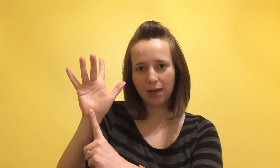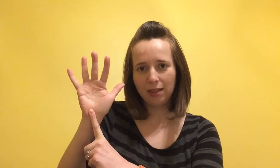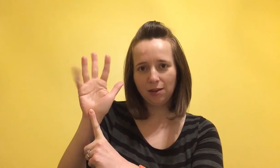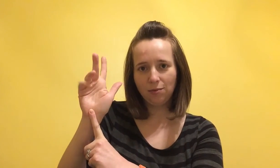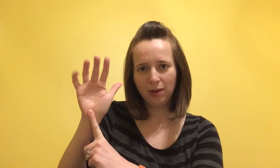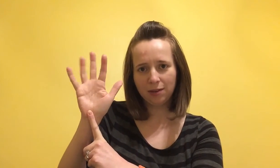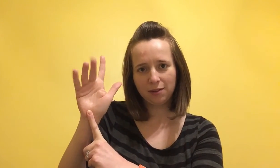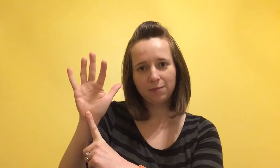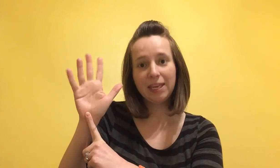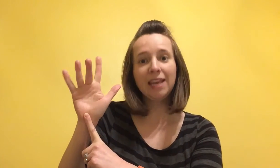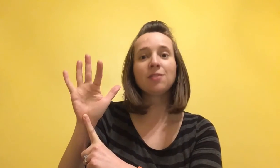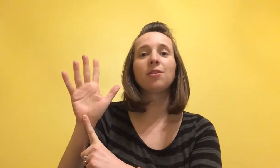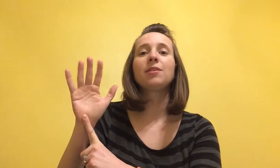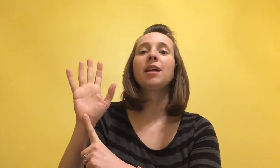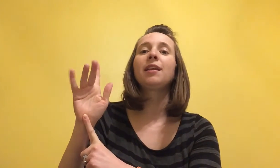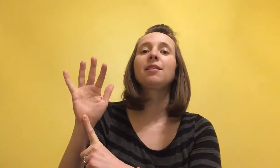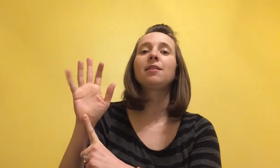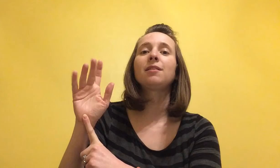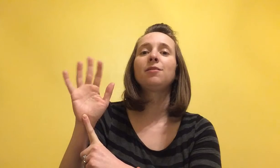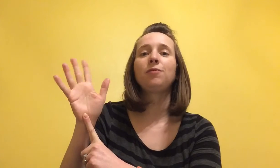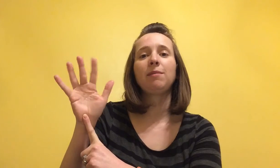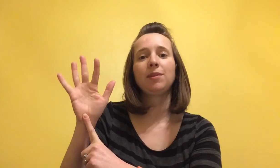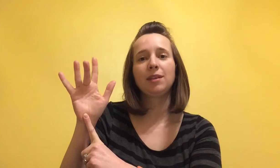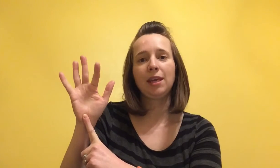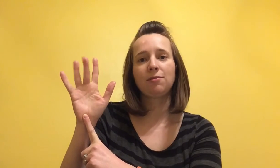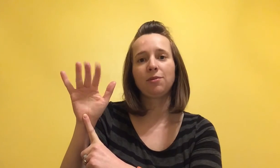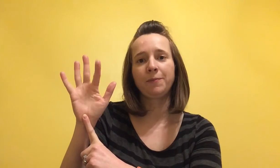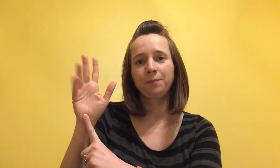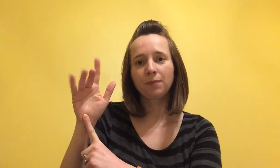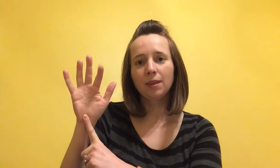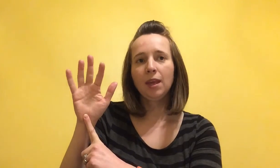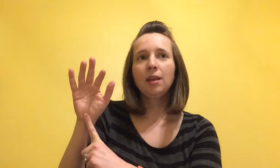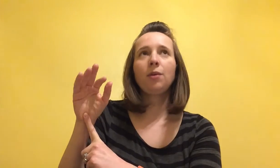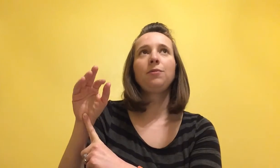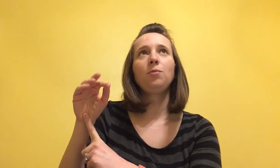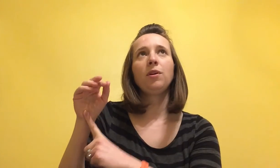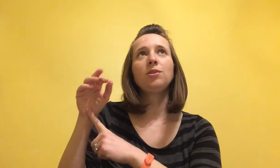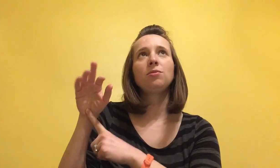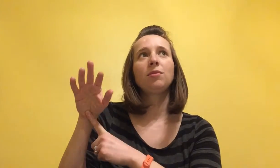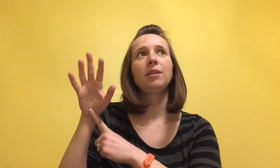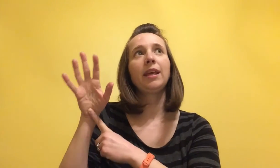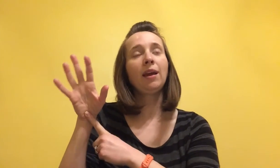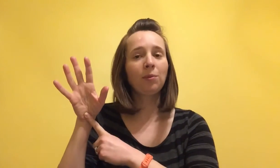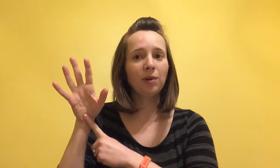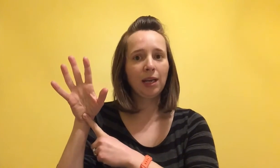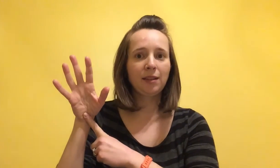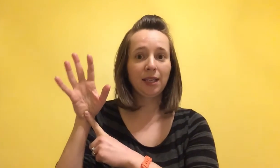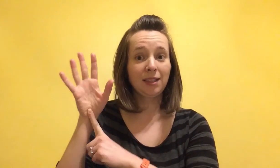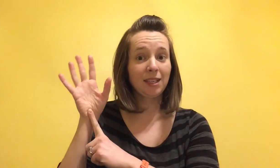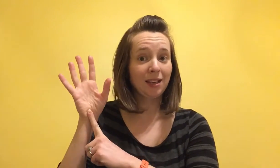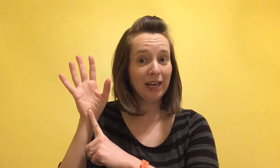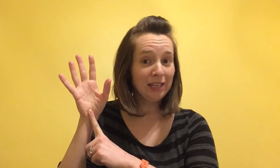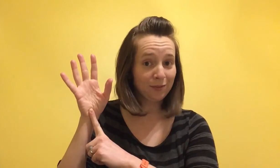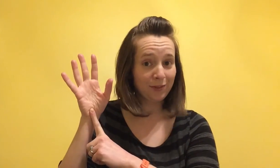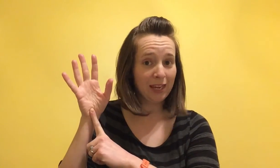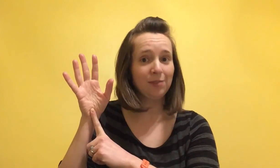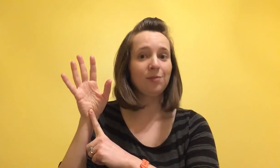and then you wiggle them. Candle, kind of like the flame of the candle. Now, if you wanted to elaborate like the kind of candle,